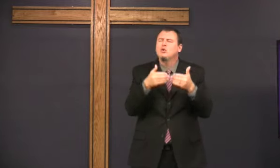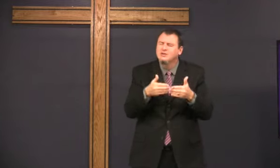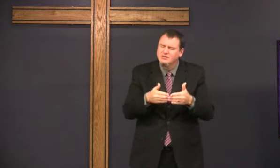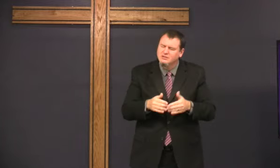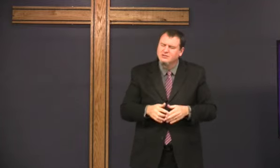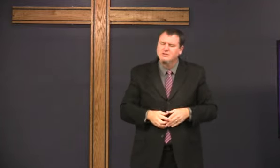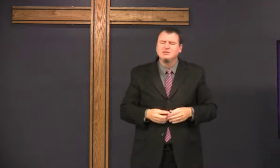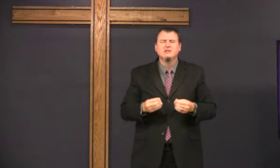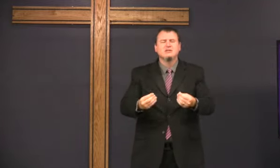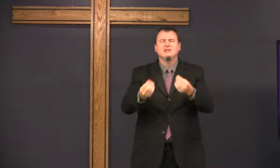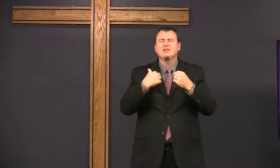focus.